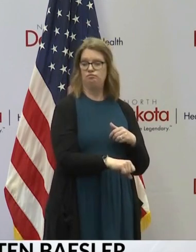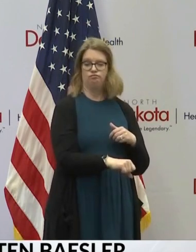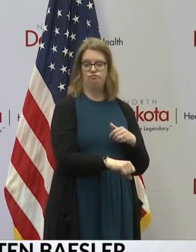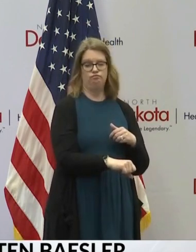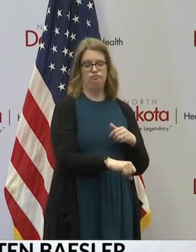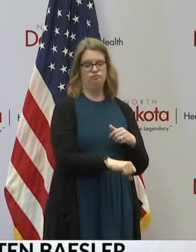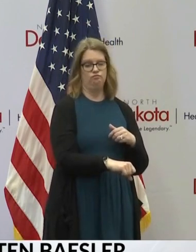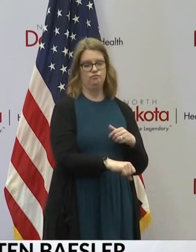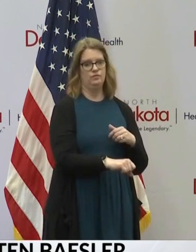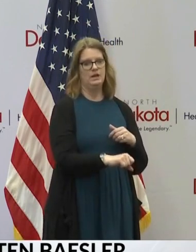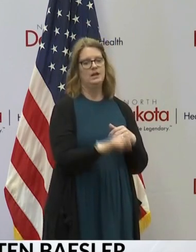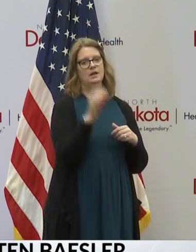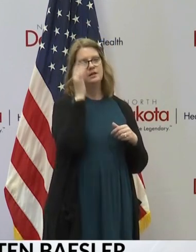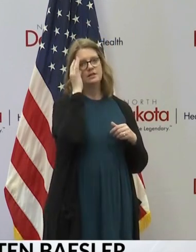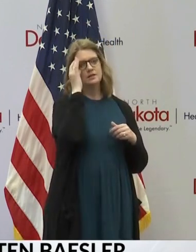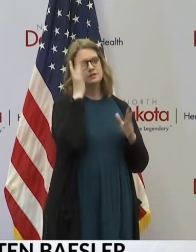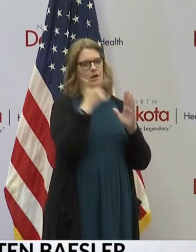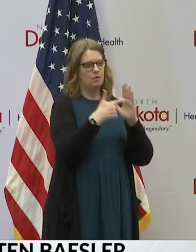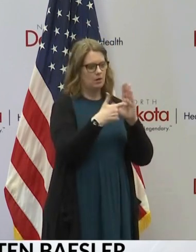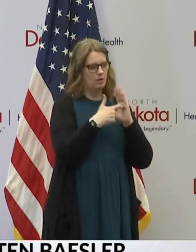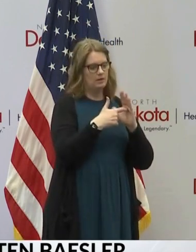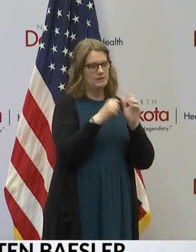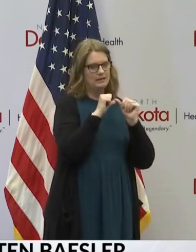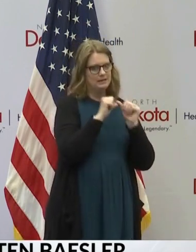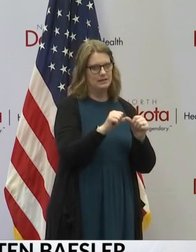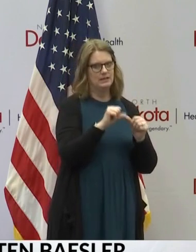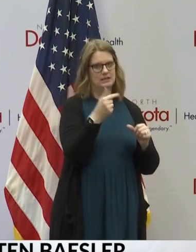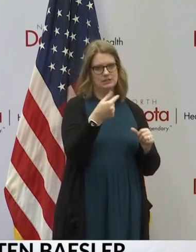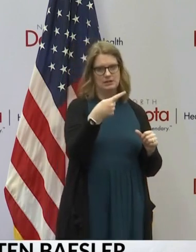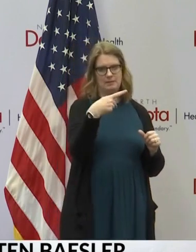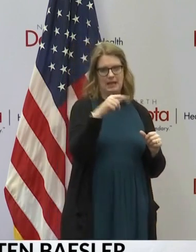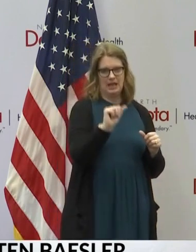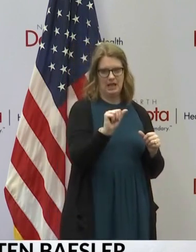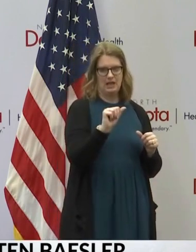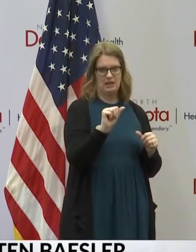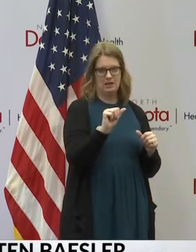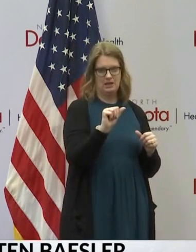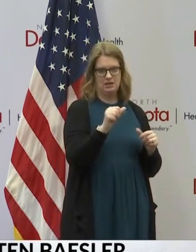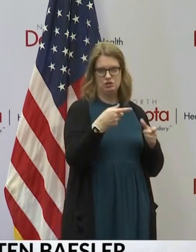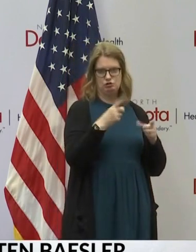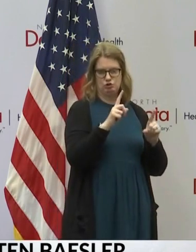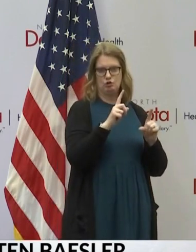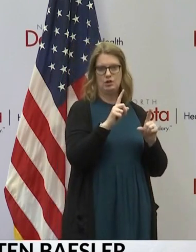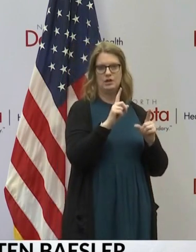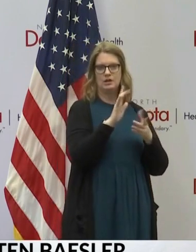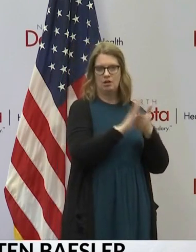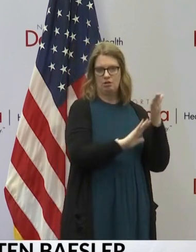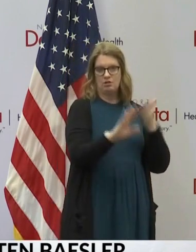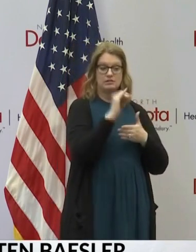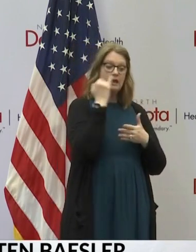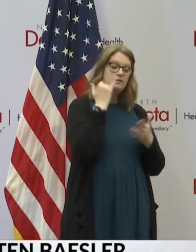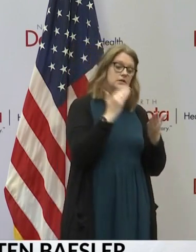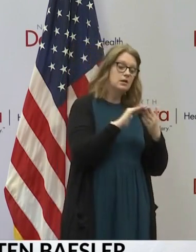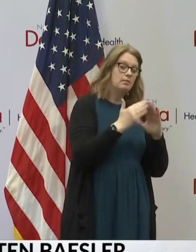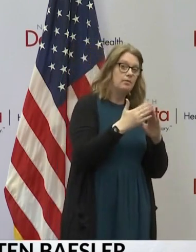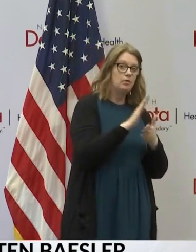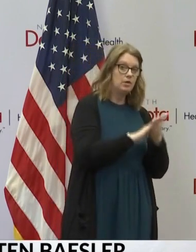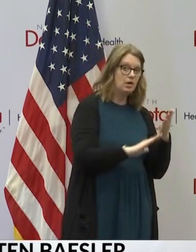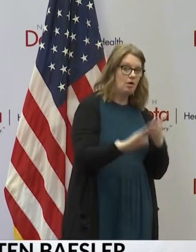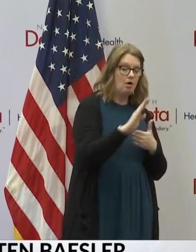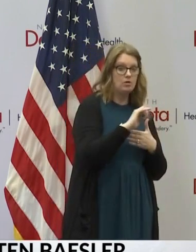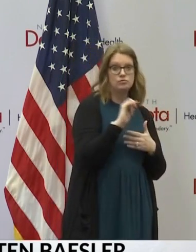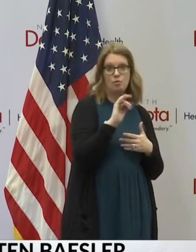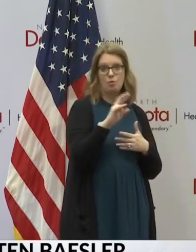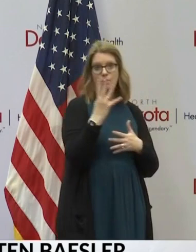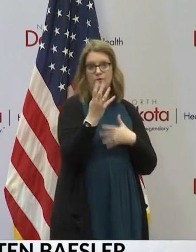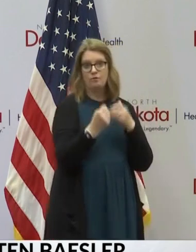college. There is a requirement that you maintain a GPA during your time, whether it be a community college or